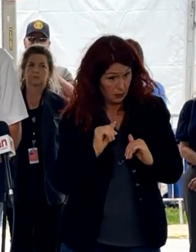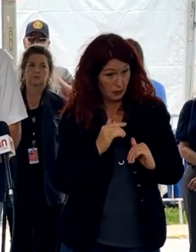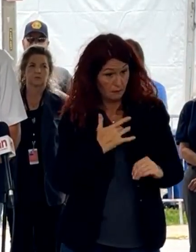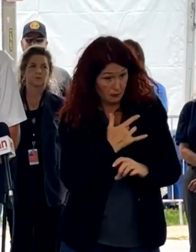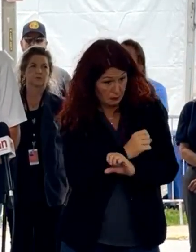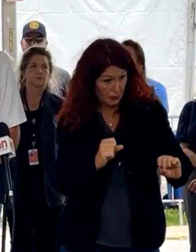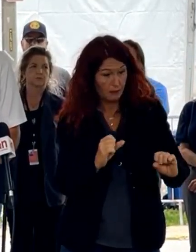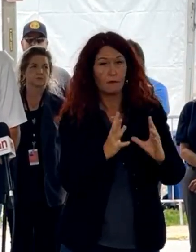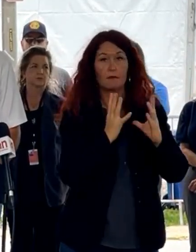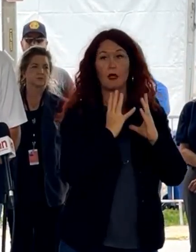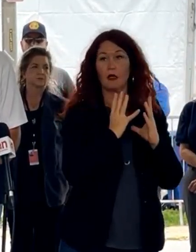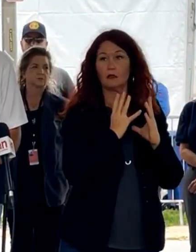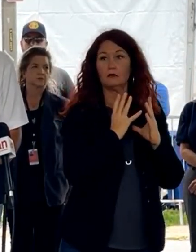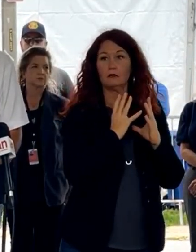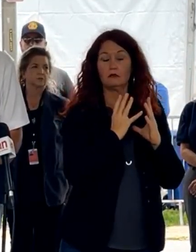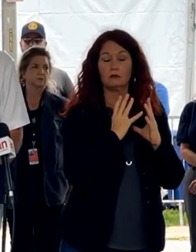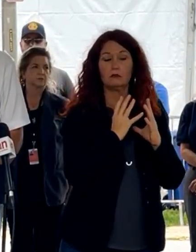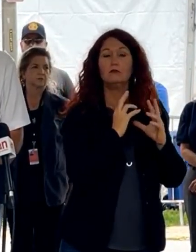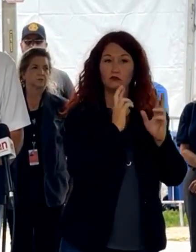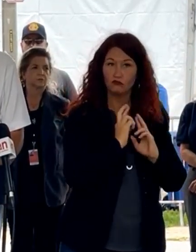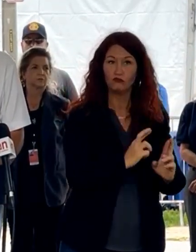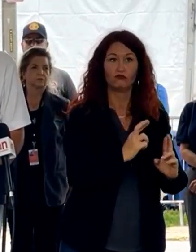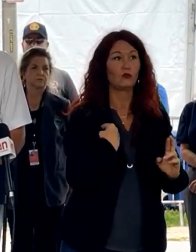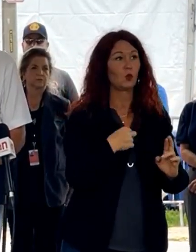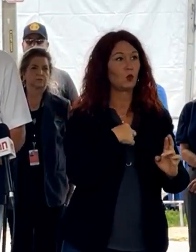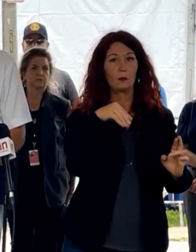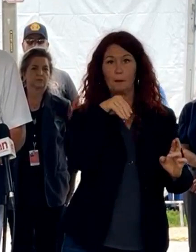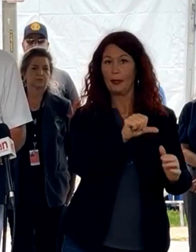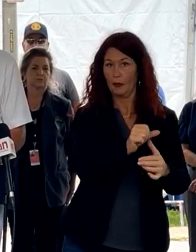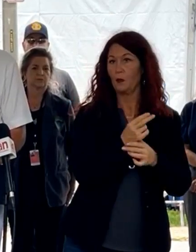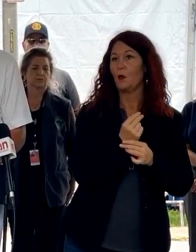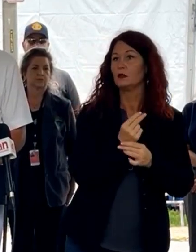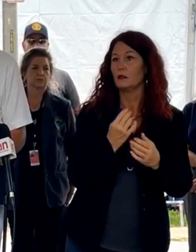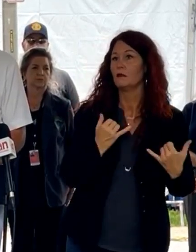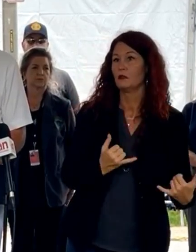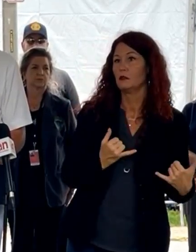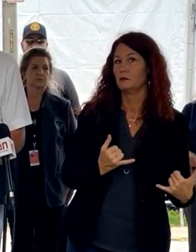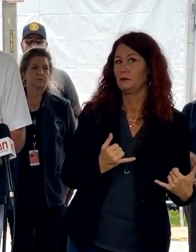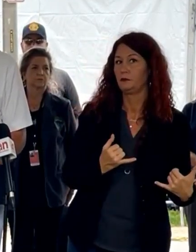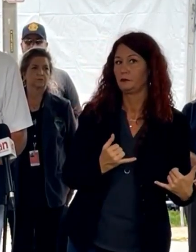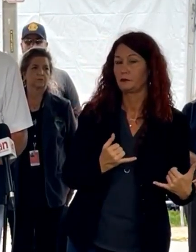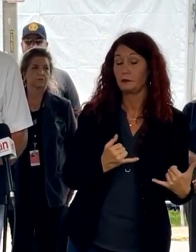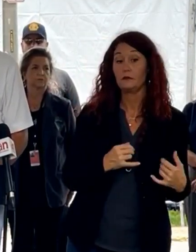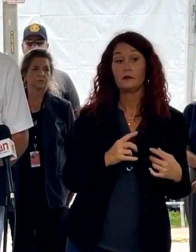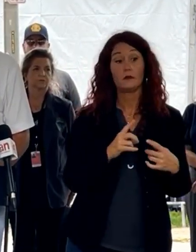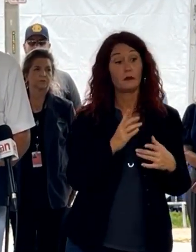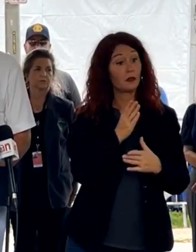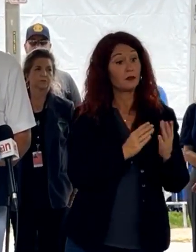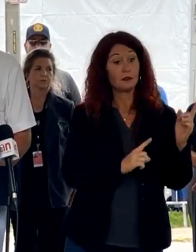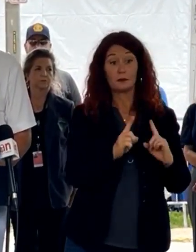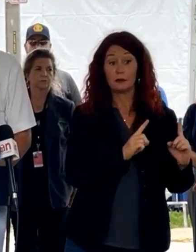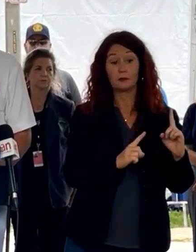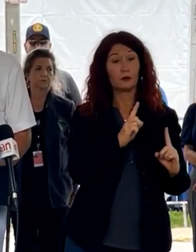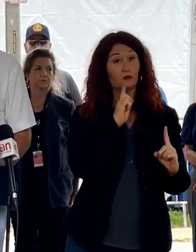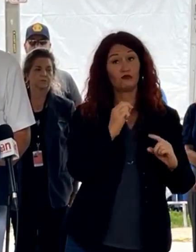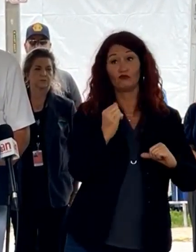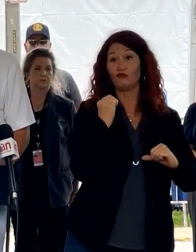right now, we continue to work with the condominium board to make sure that,